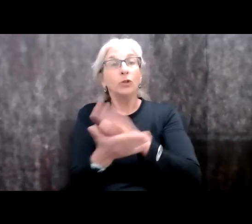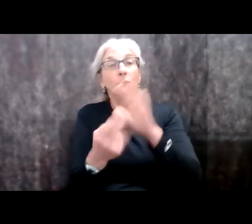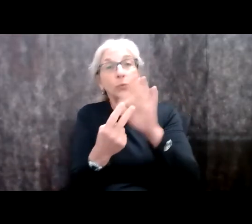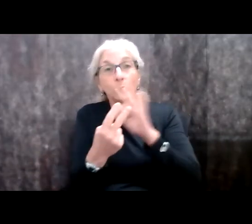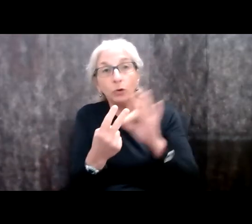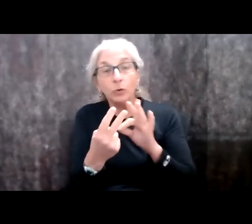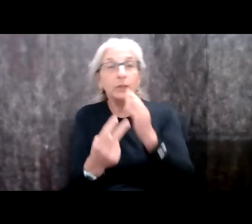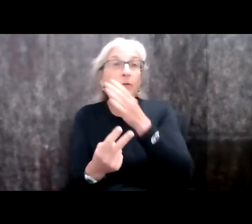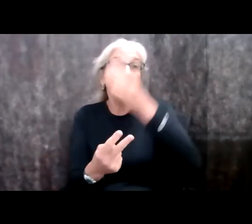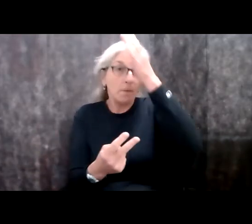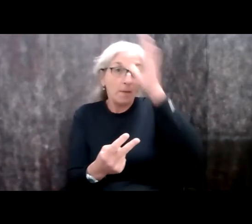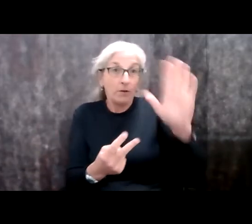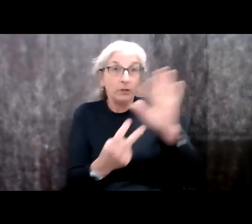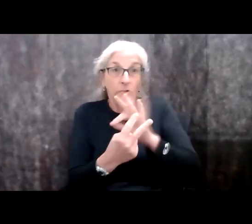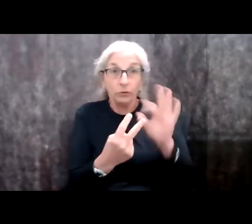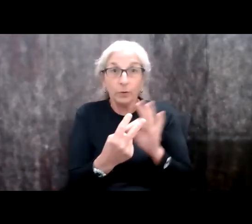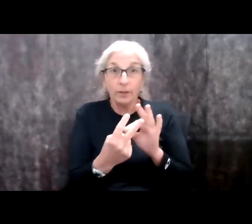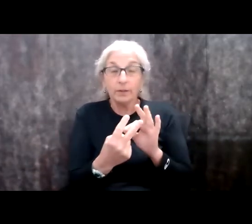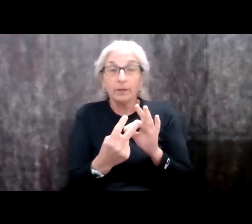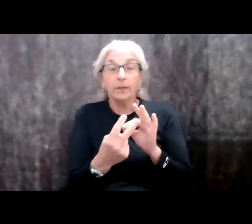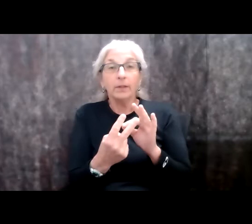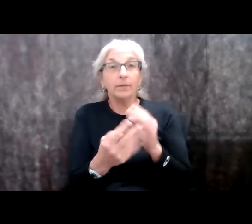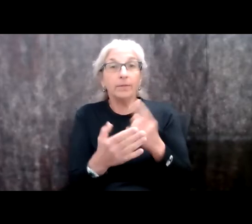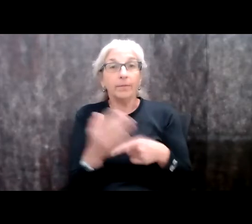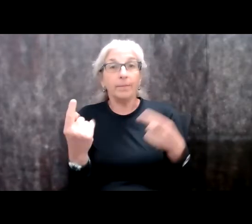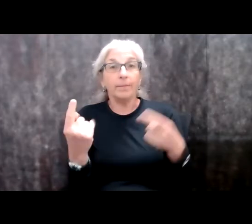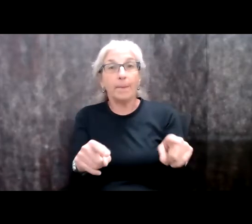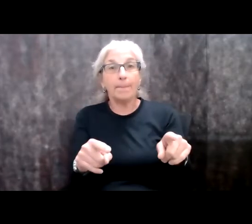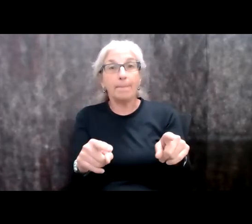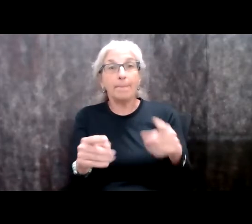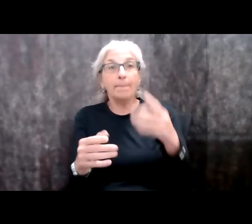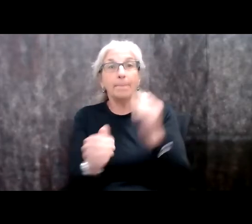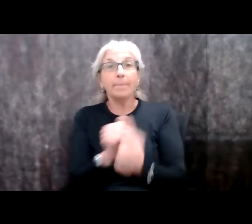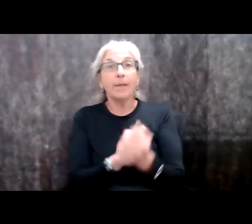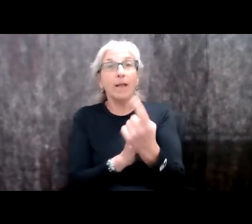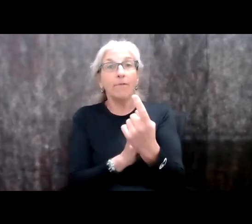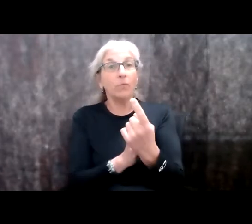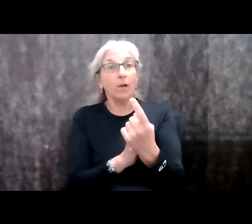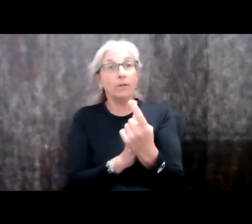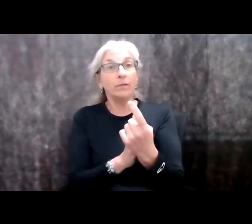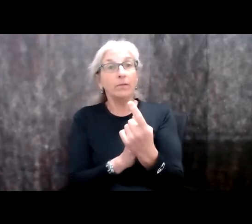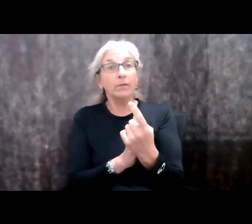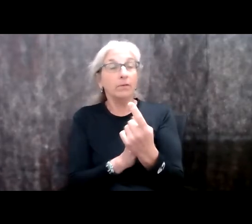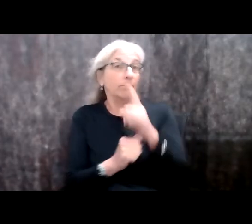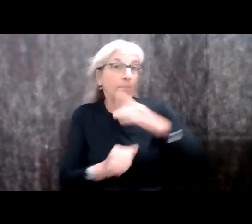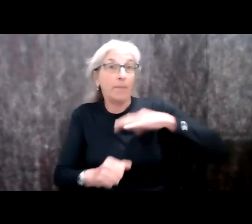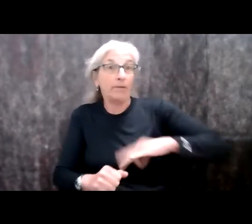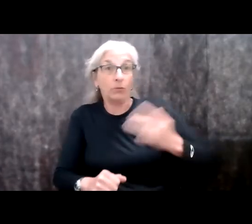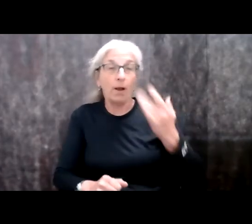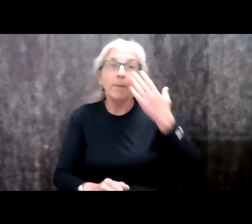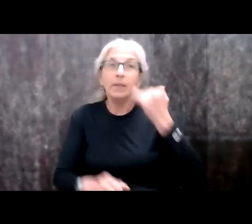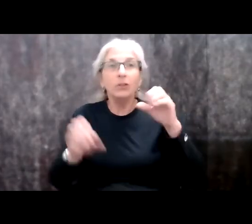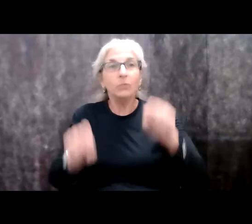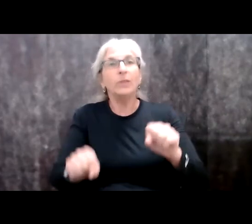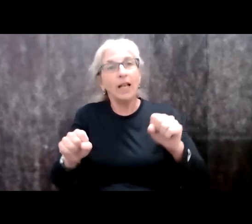choice, what it does is, I mean, just for everyone, it allows us to promote schools with good models, right? Instead of funding